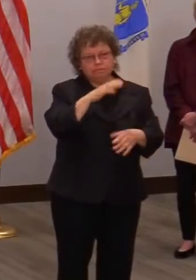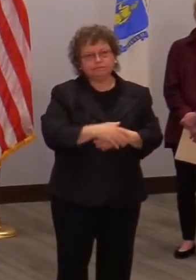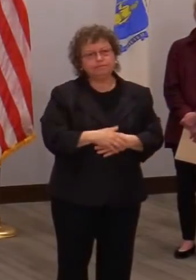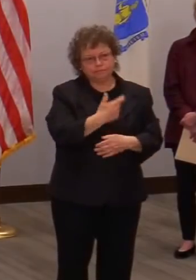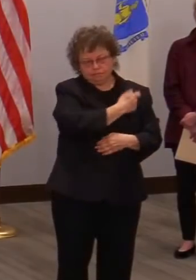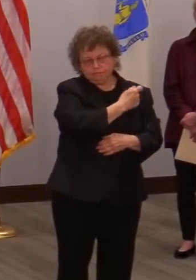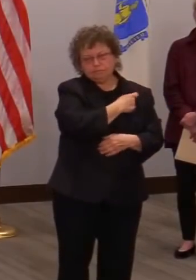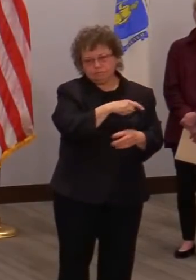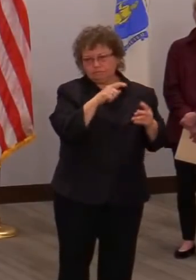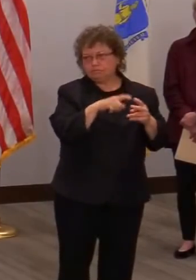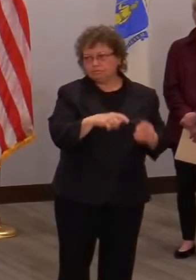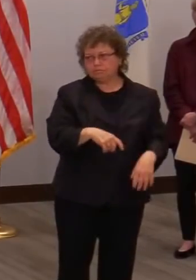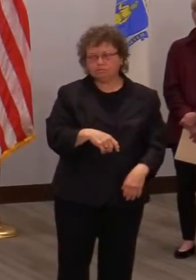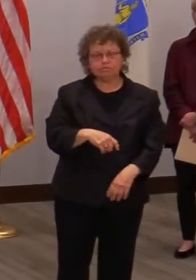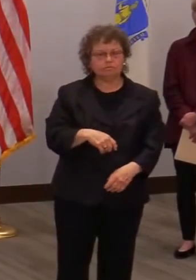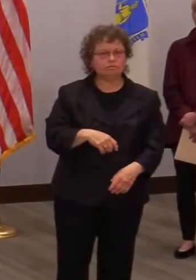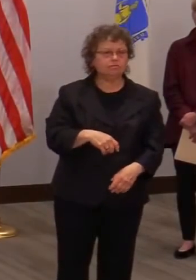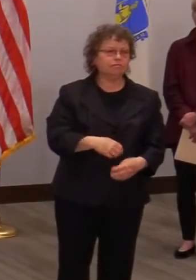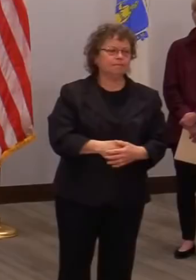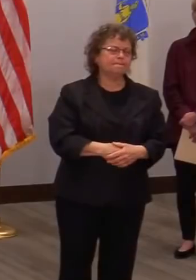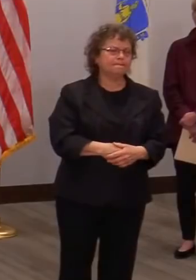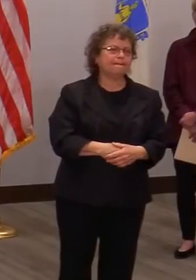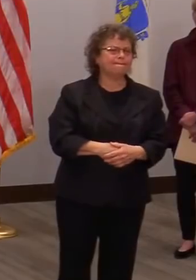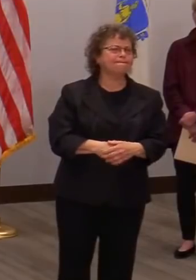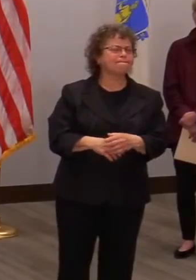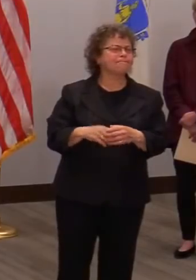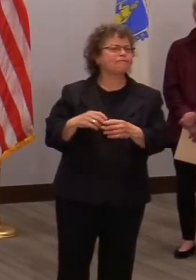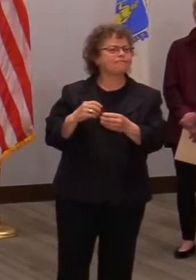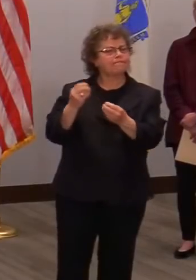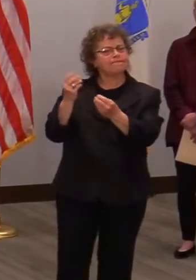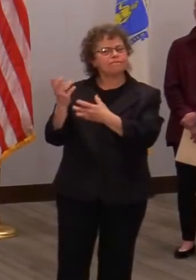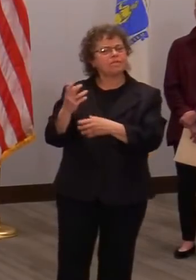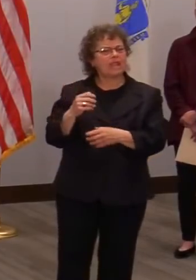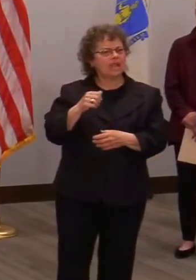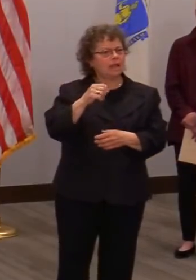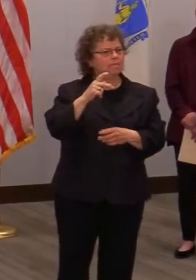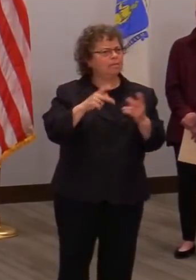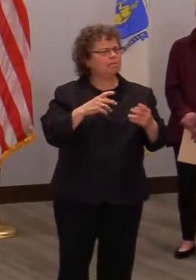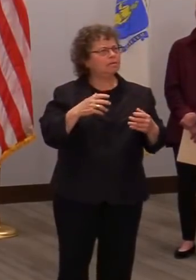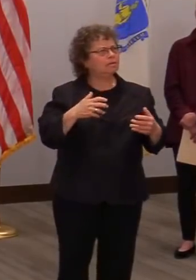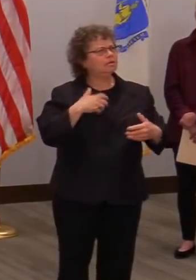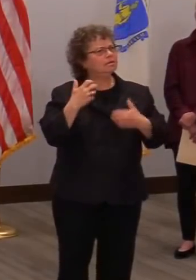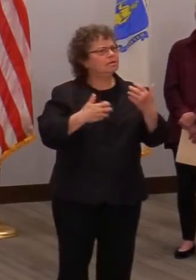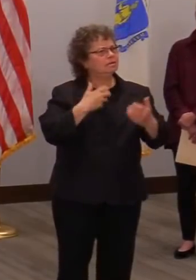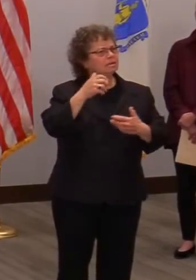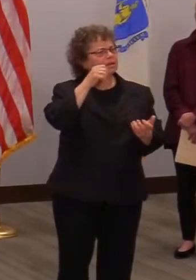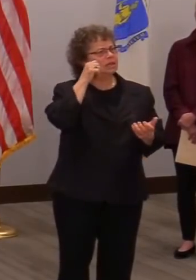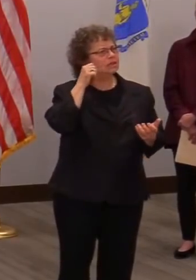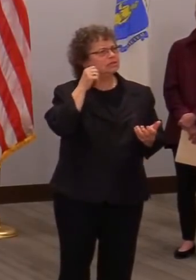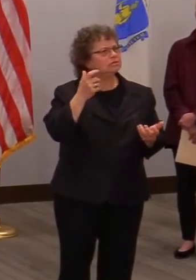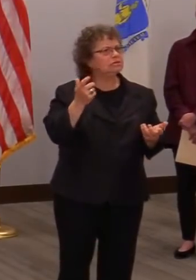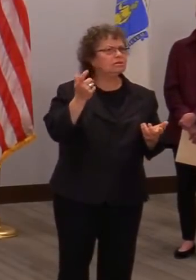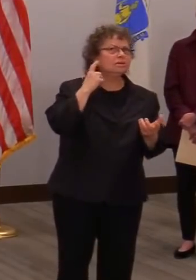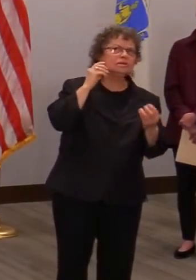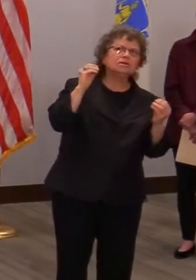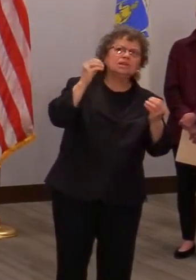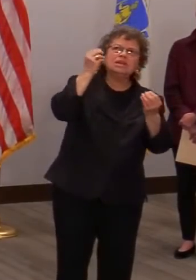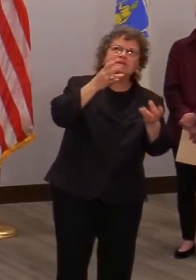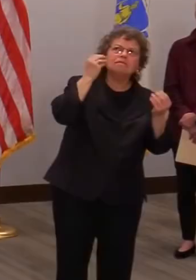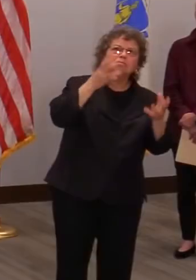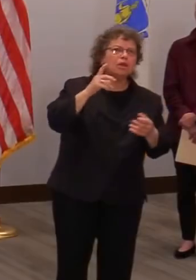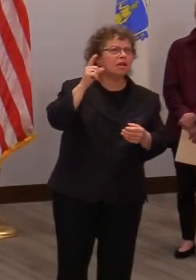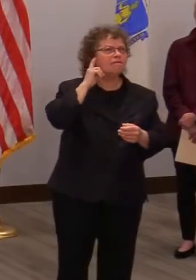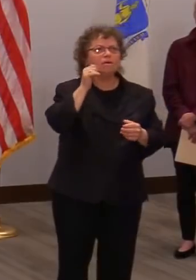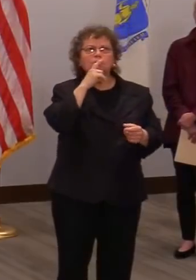Some people were also complaining that they didn't get a lot of information yesterday. They were, finally getting their shot. We've heard from the command center, of course, but the governor didn't come